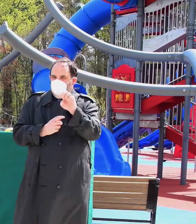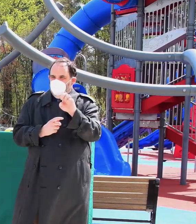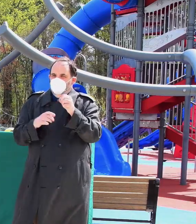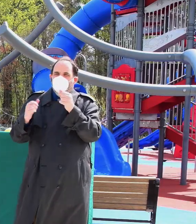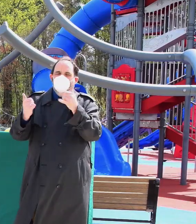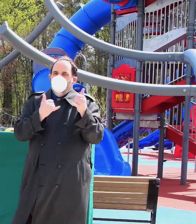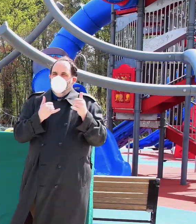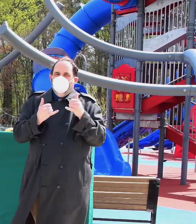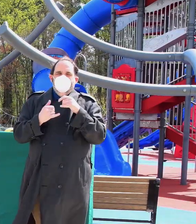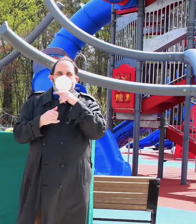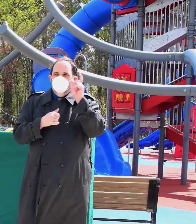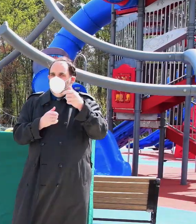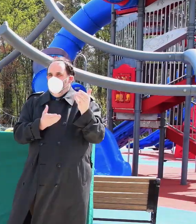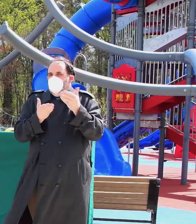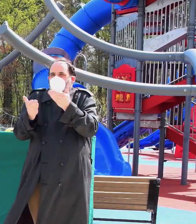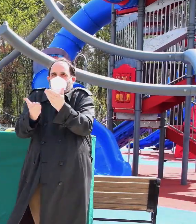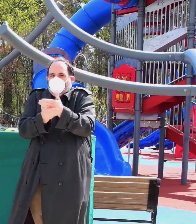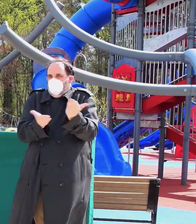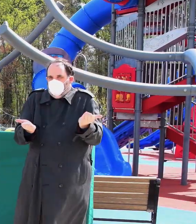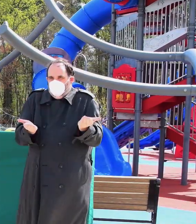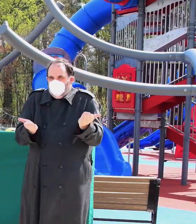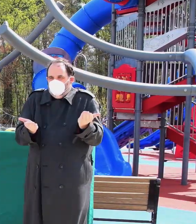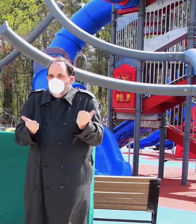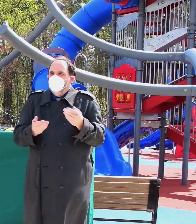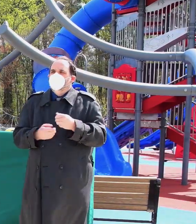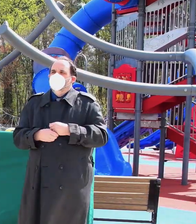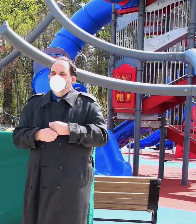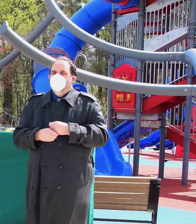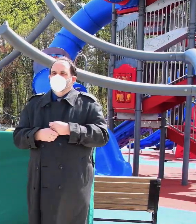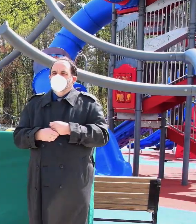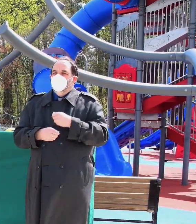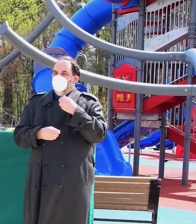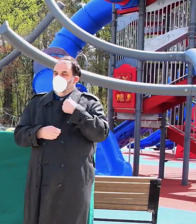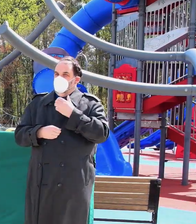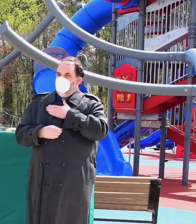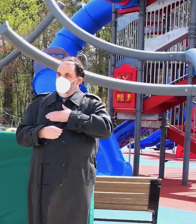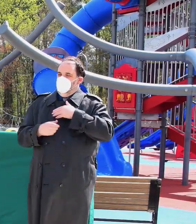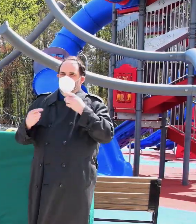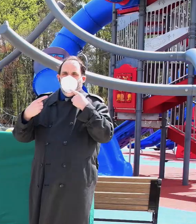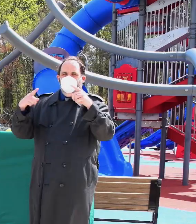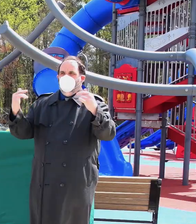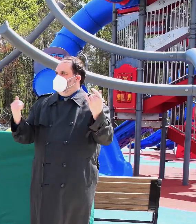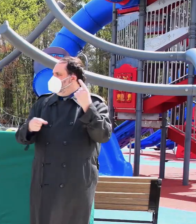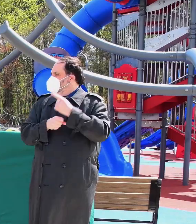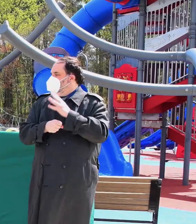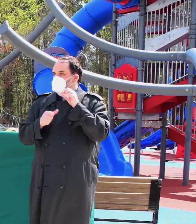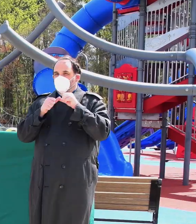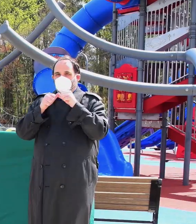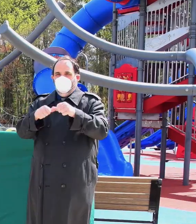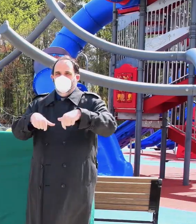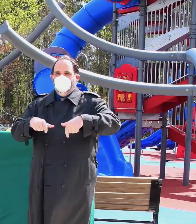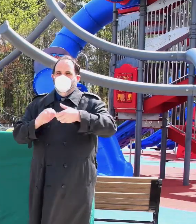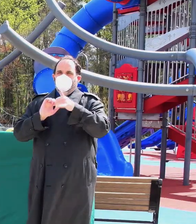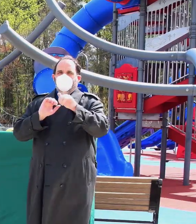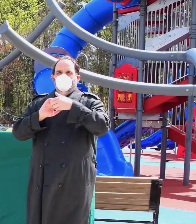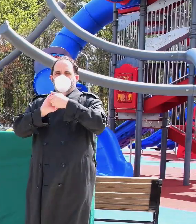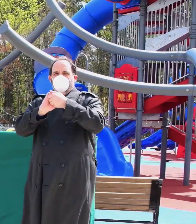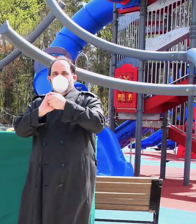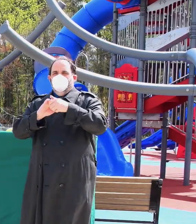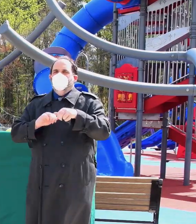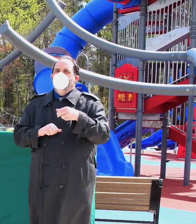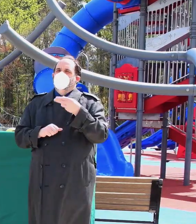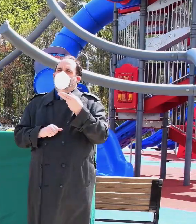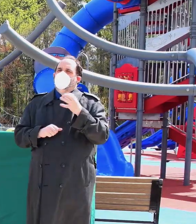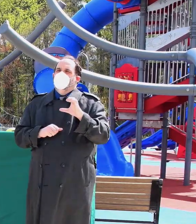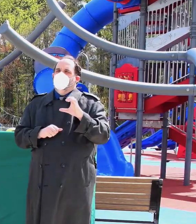without needing to carry something around with them. I am pleased to announce today that we will continue this partnership with the Howard